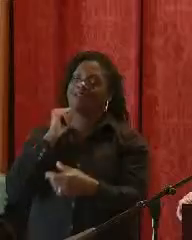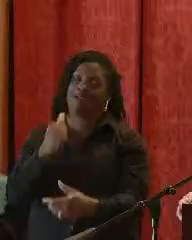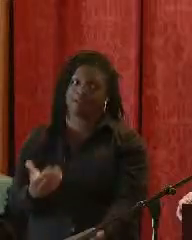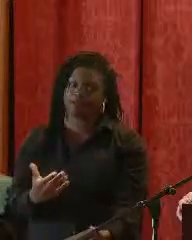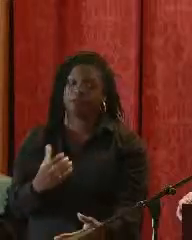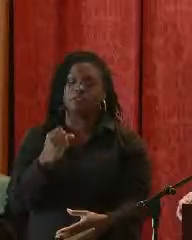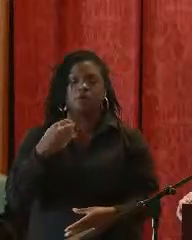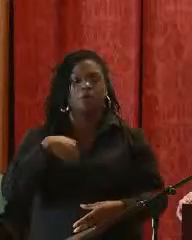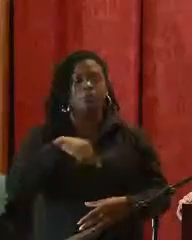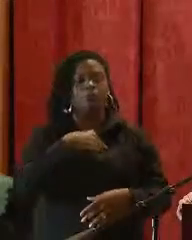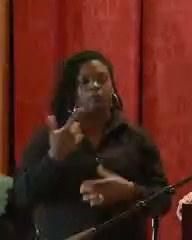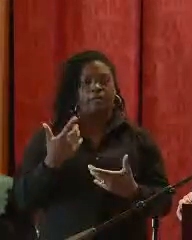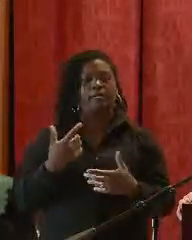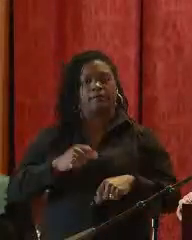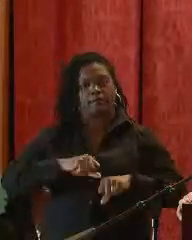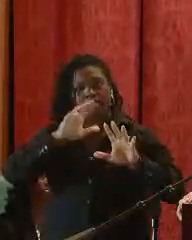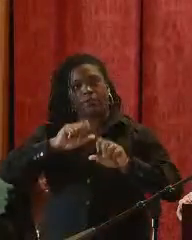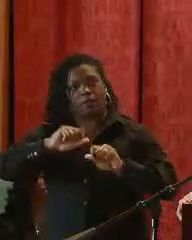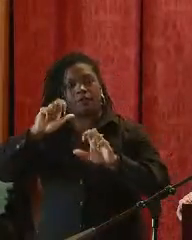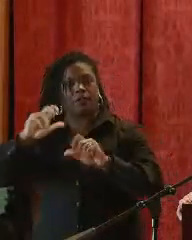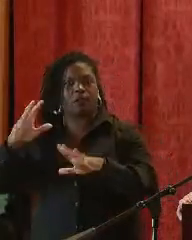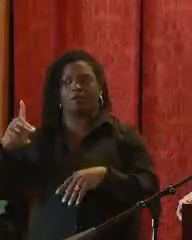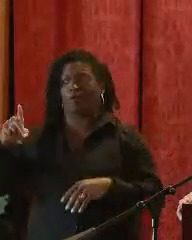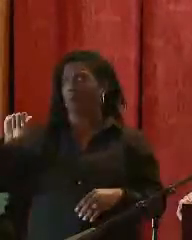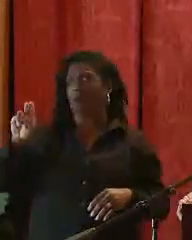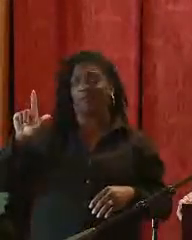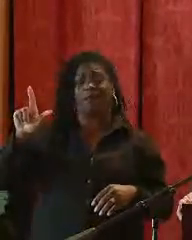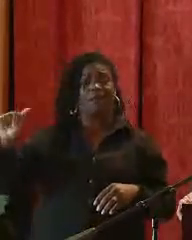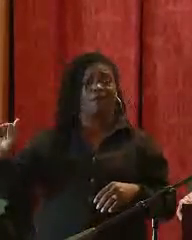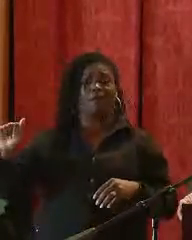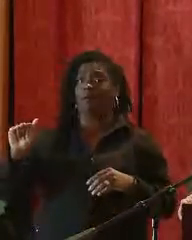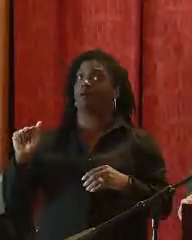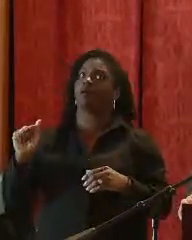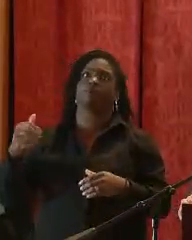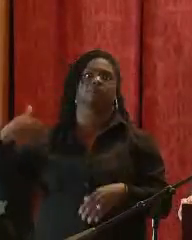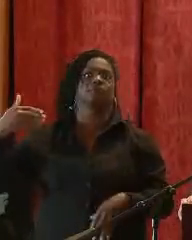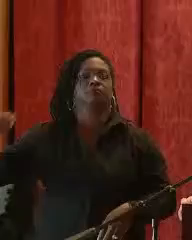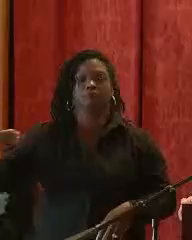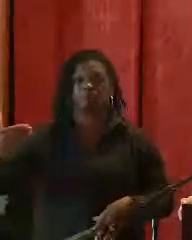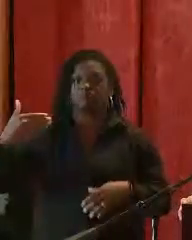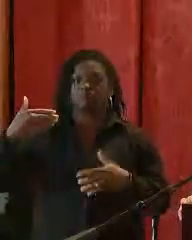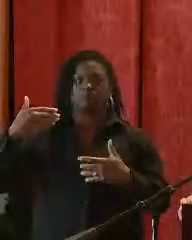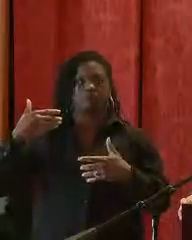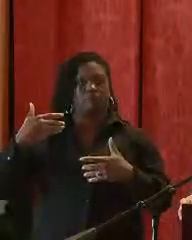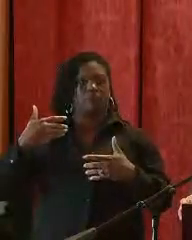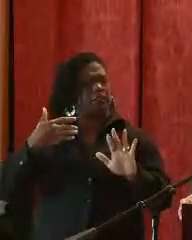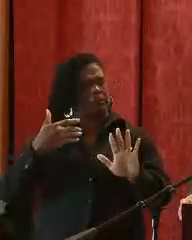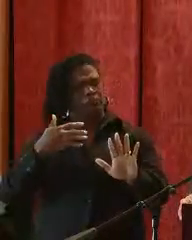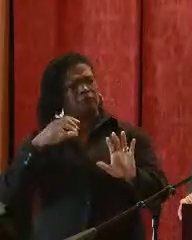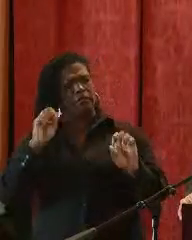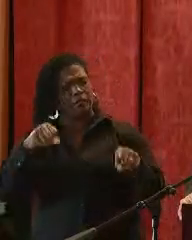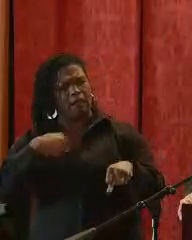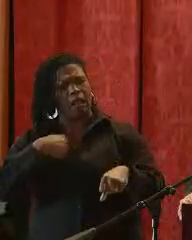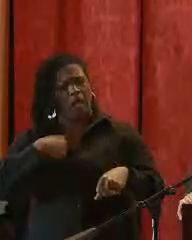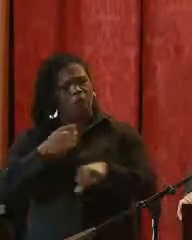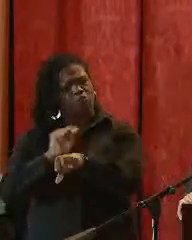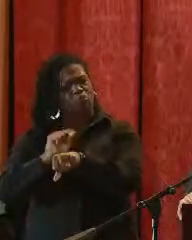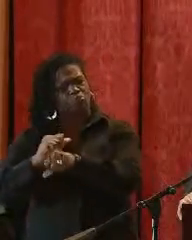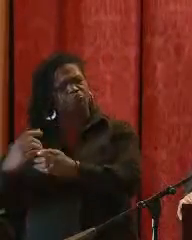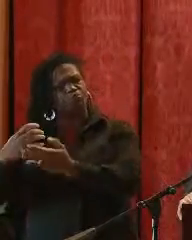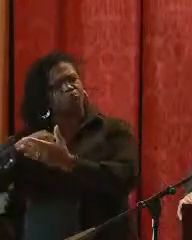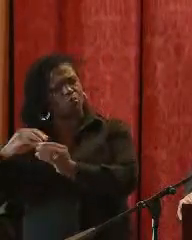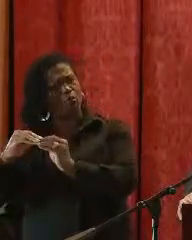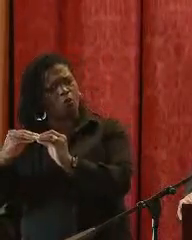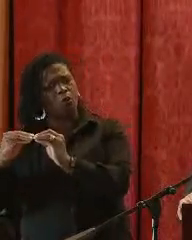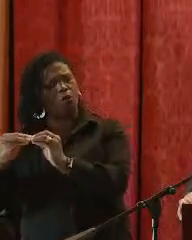made sacrifices. Paula often offered to and agreed to work more so we could have more money, so I could work less and go